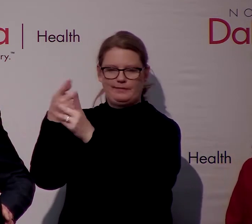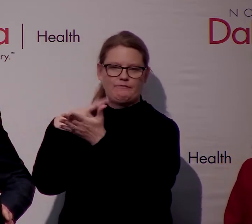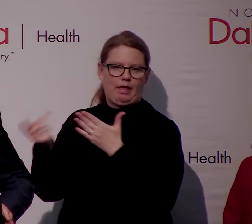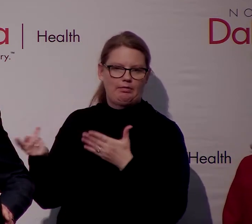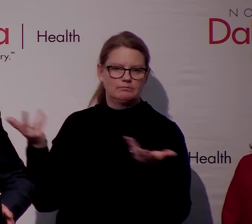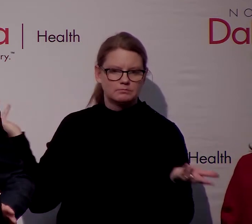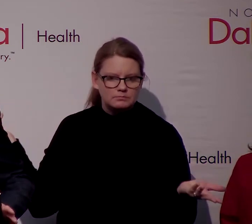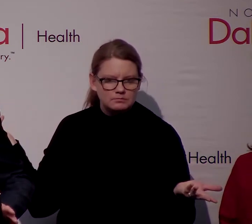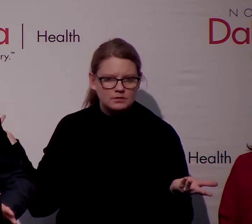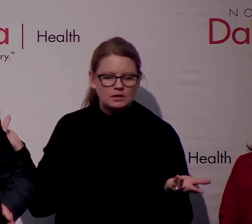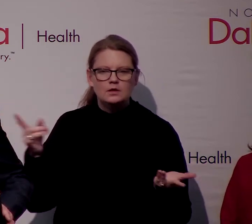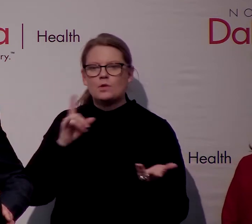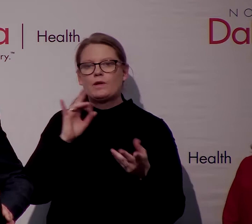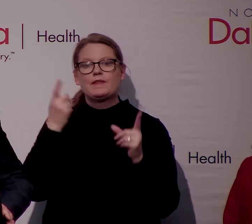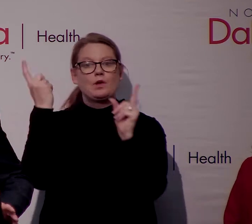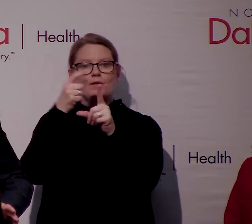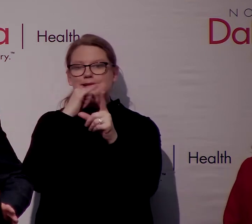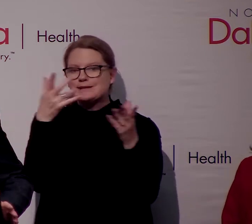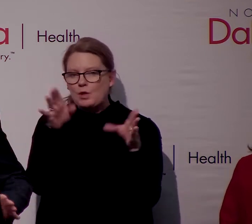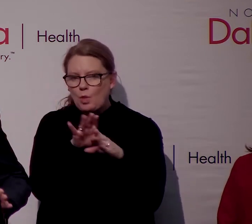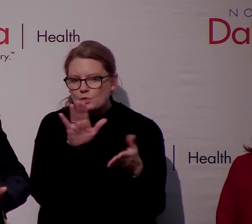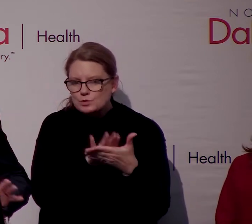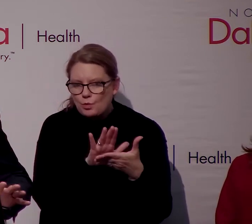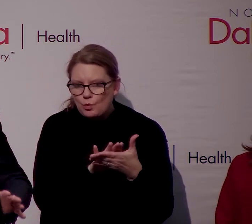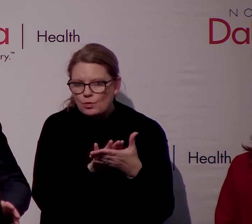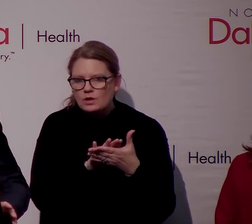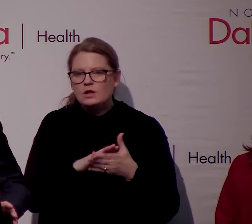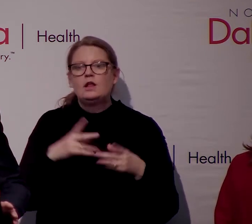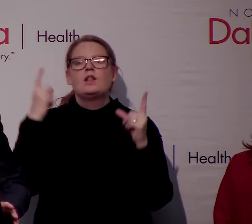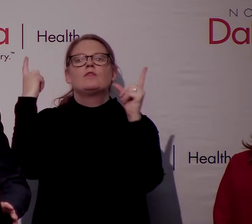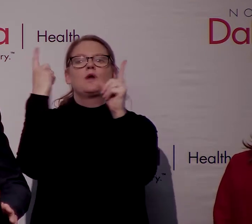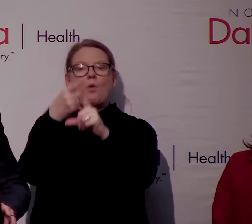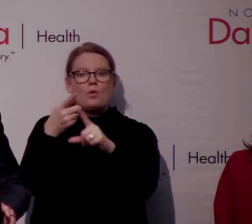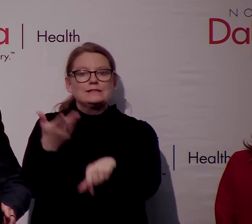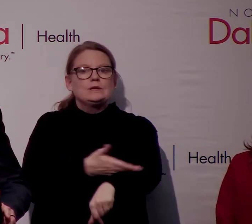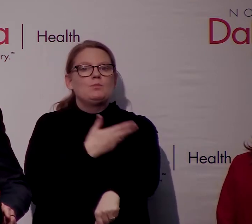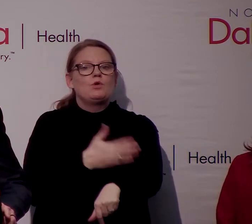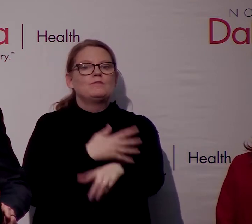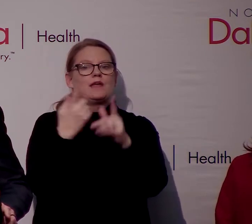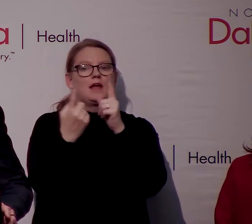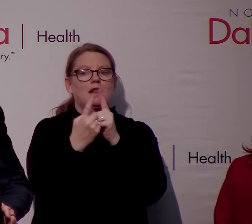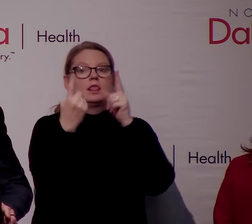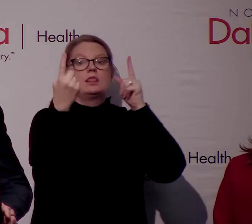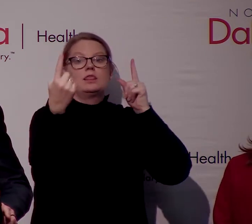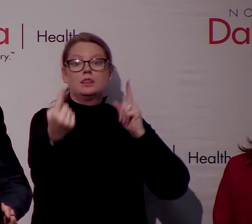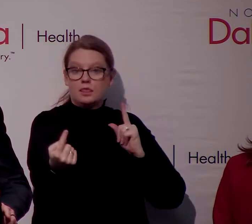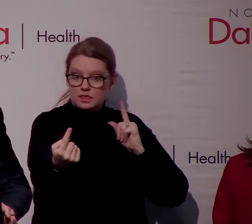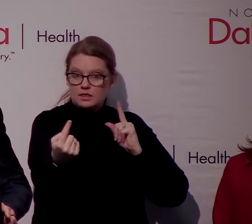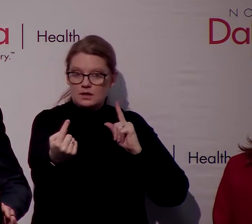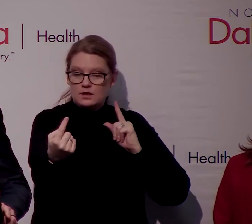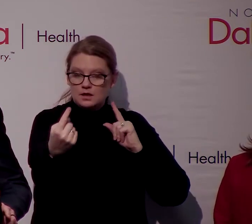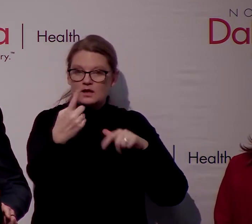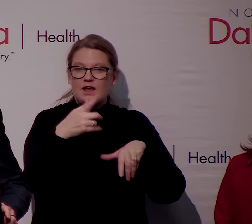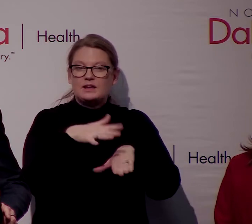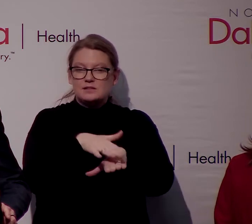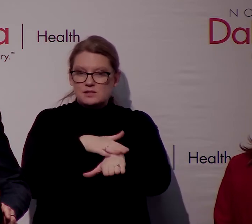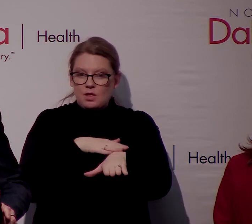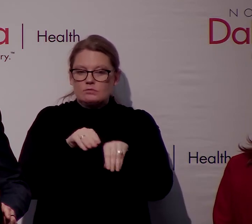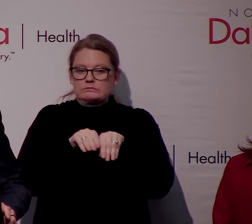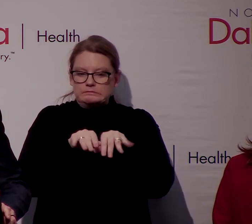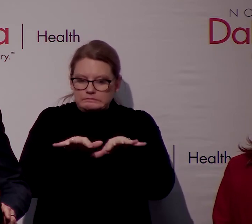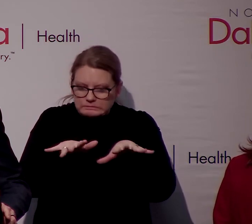social distancing. The goal is not to close schools. The goal is to improve our social distancing, to slow down the rate of the